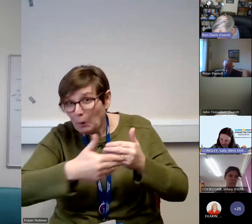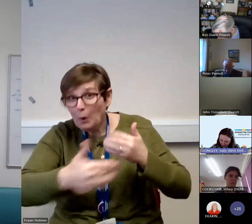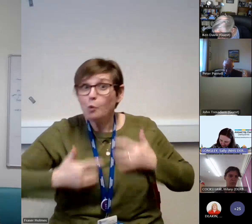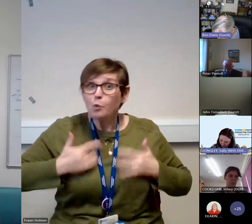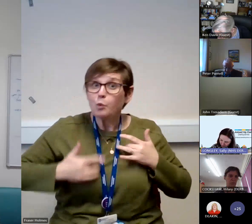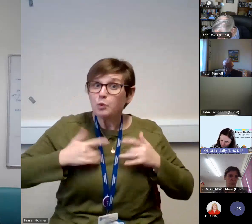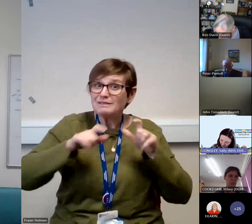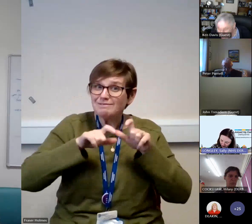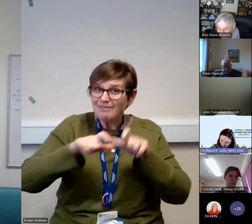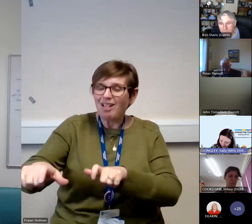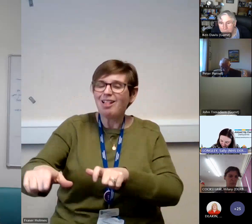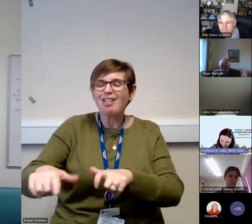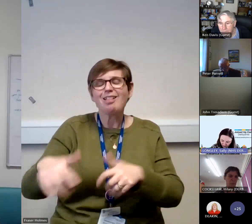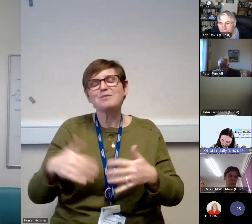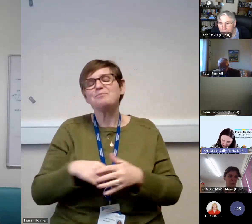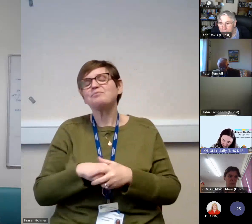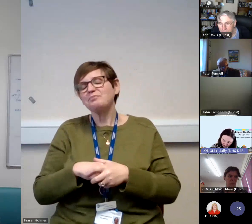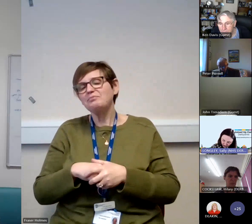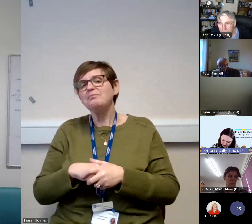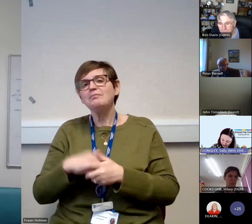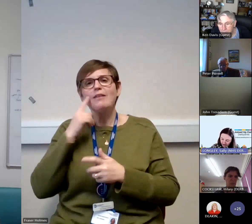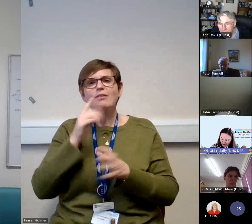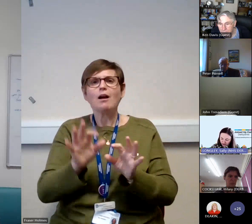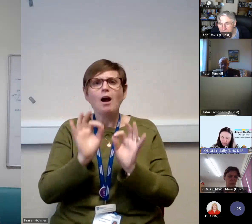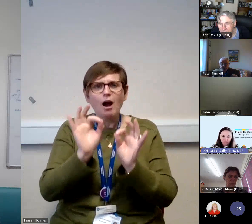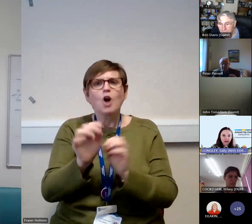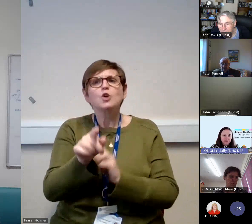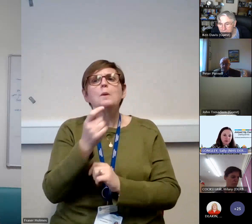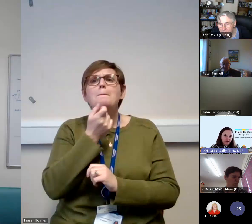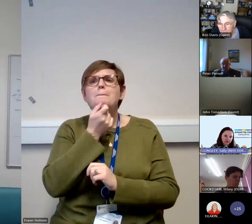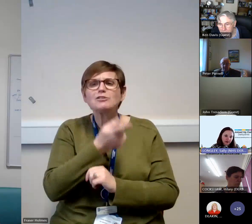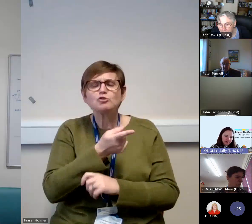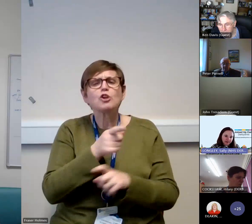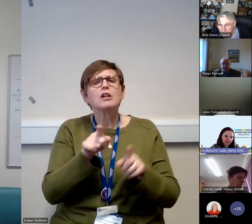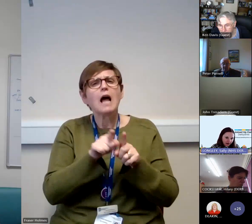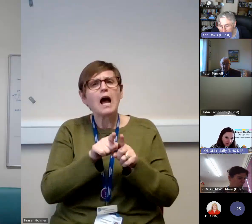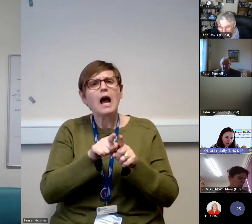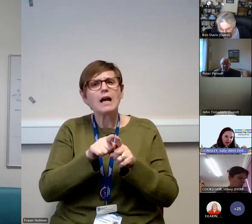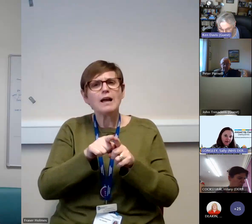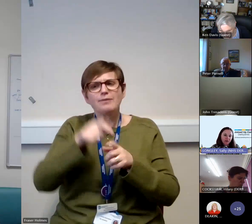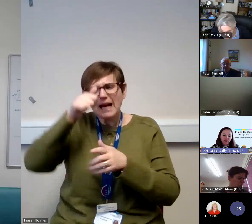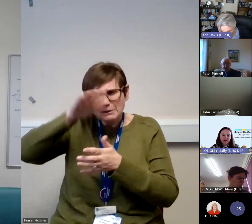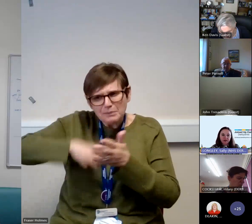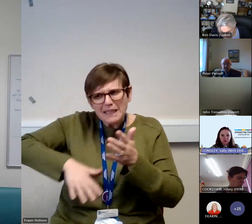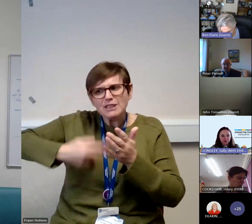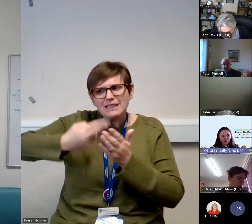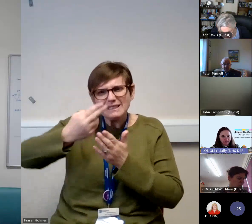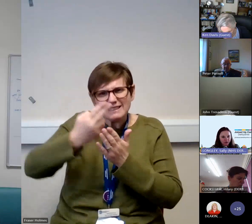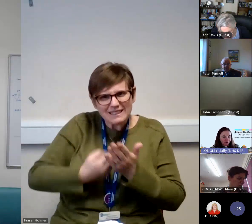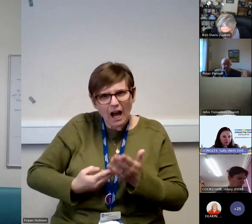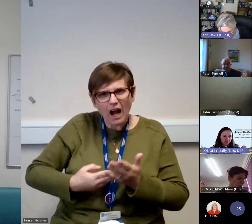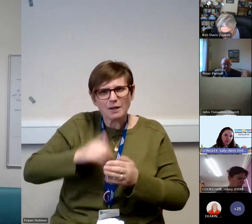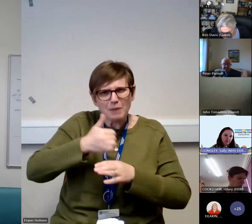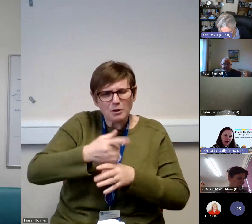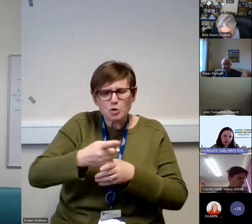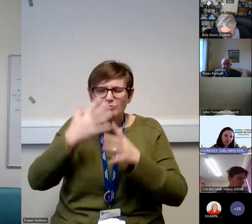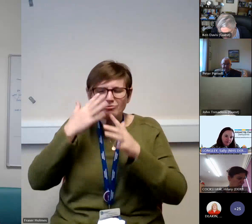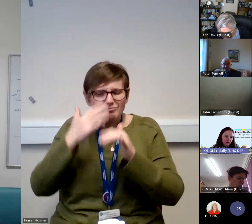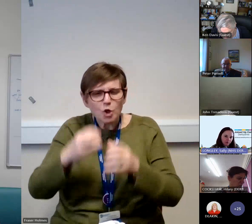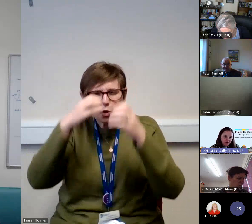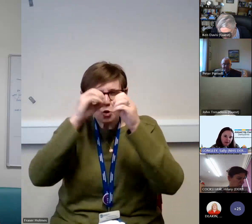well. And I think it's great that you mentioned the sort of experience-based design bit, looking at the Google reviews and